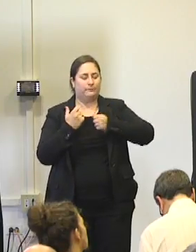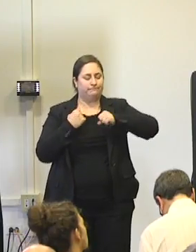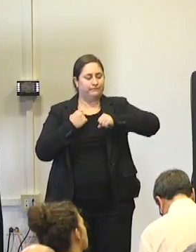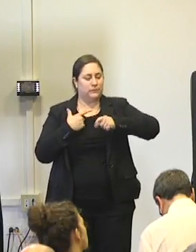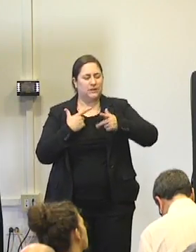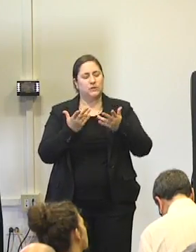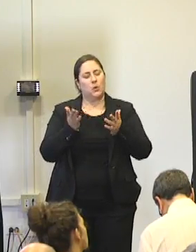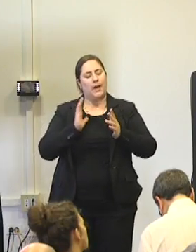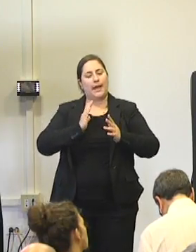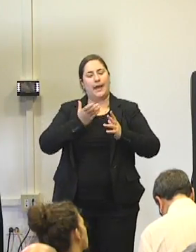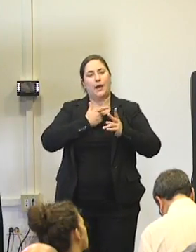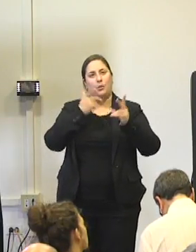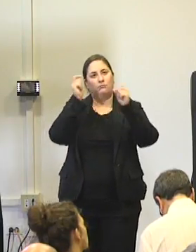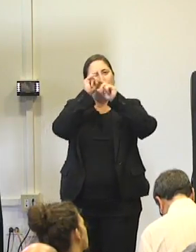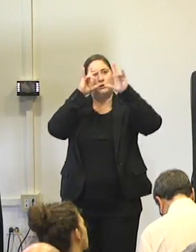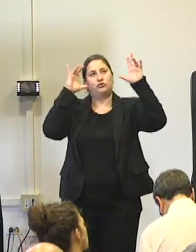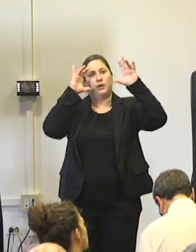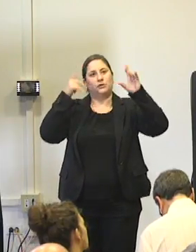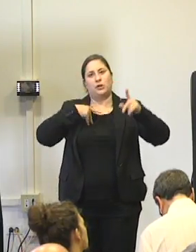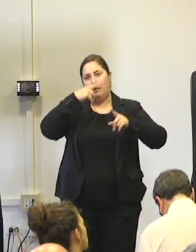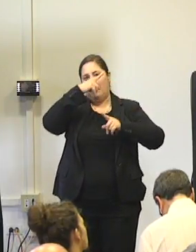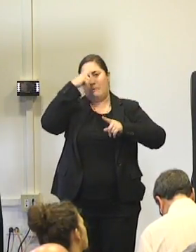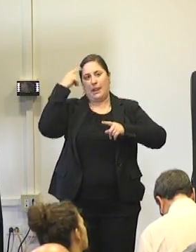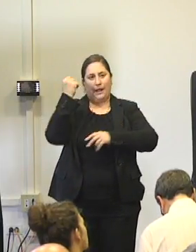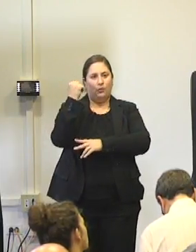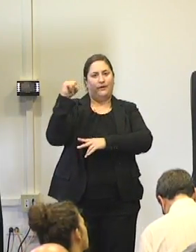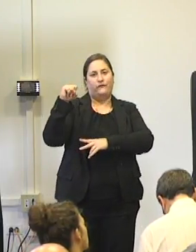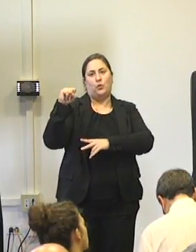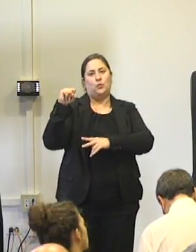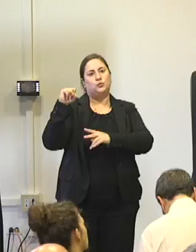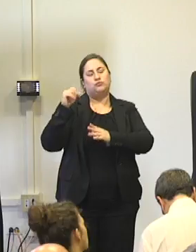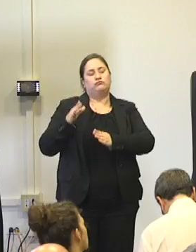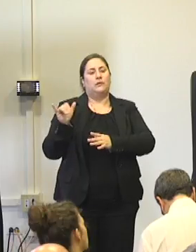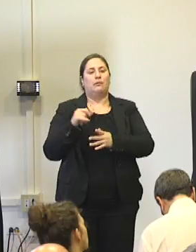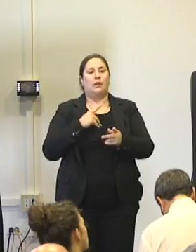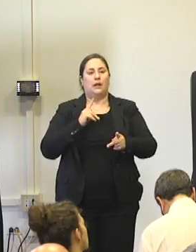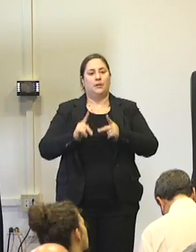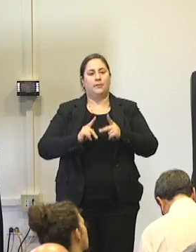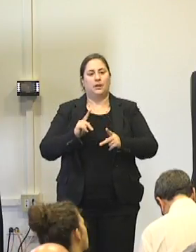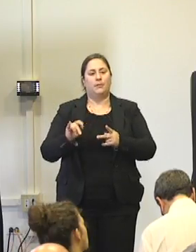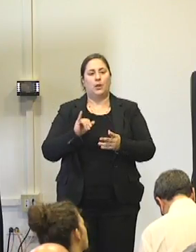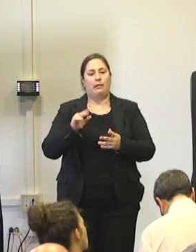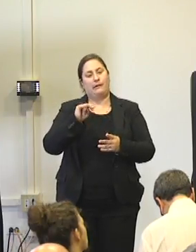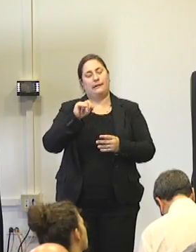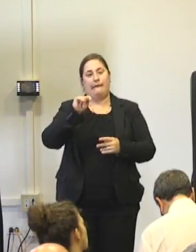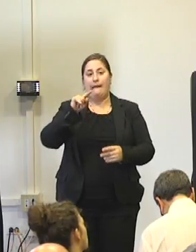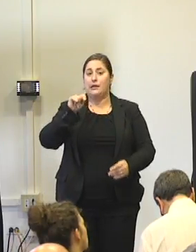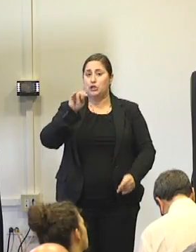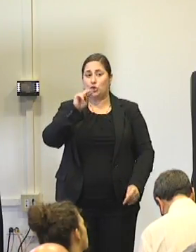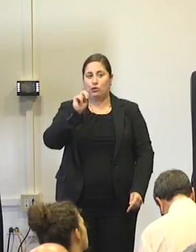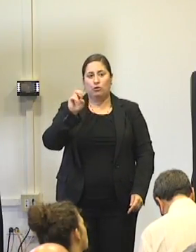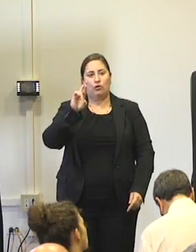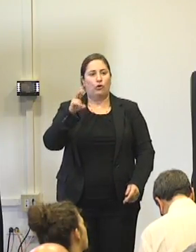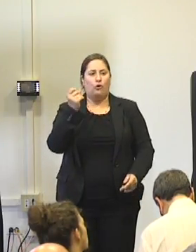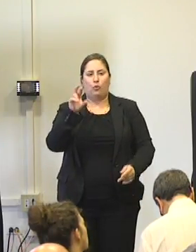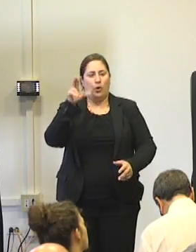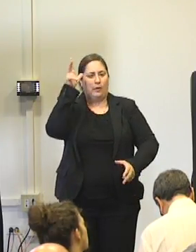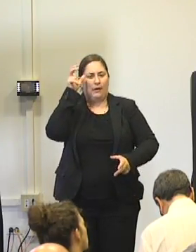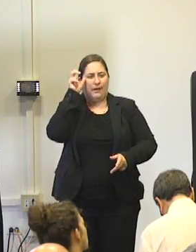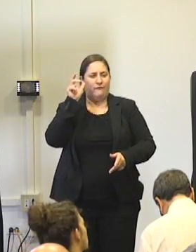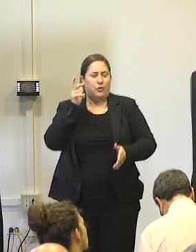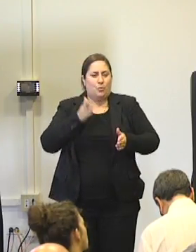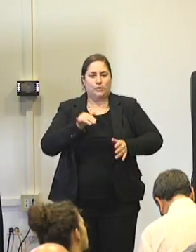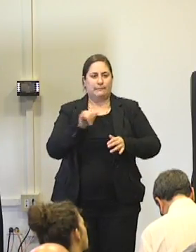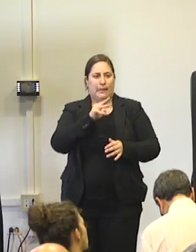national imagination, black revolt are people like the crazed slave Nat Turner or some evil purveyor of hate,